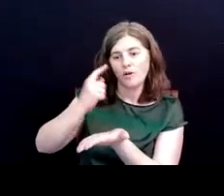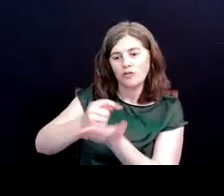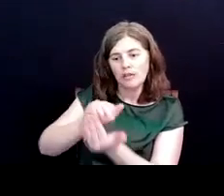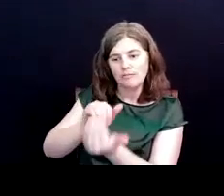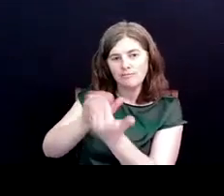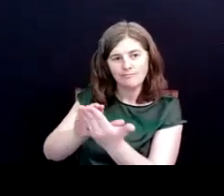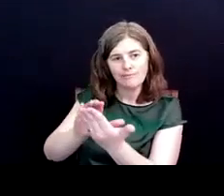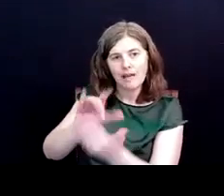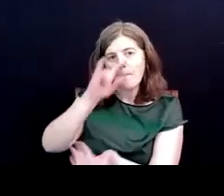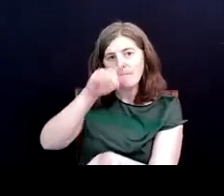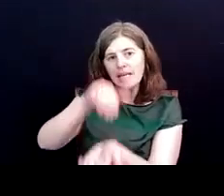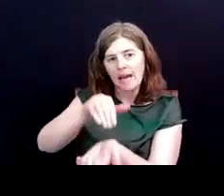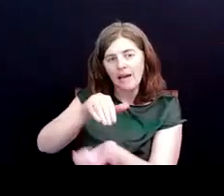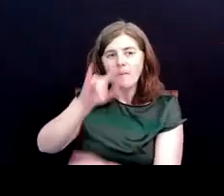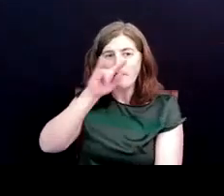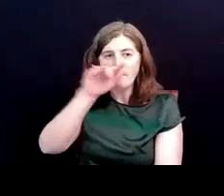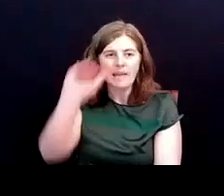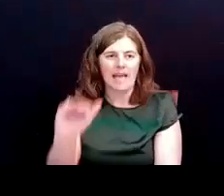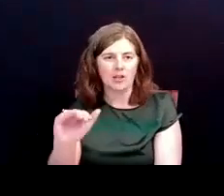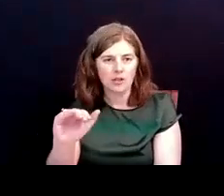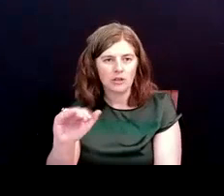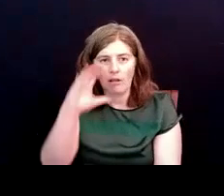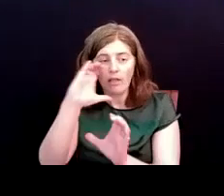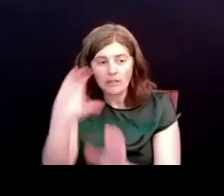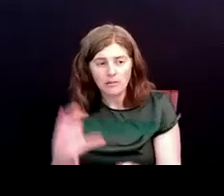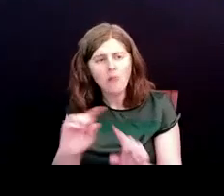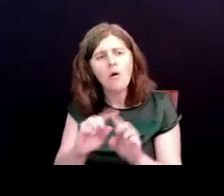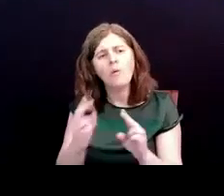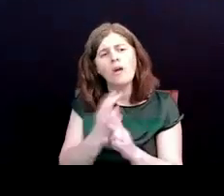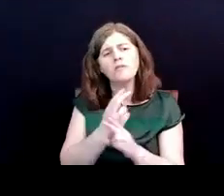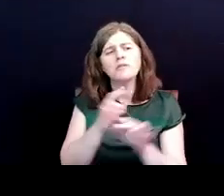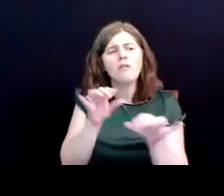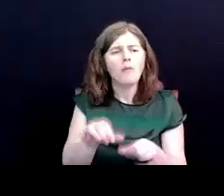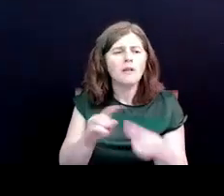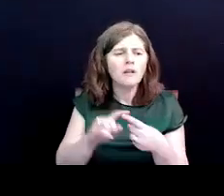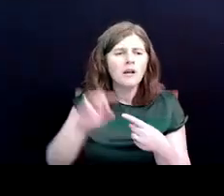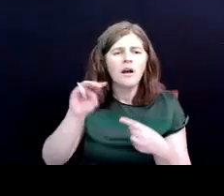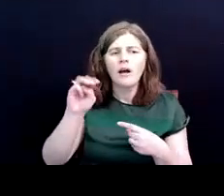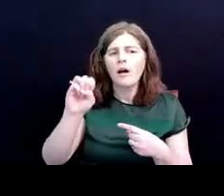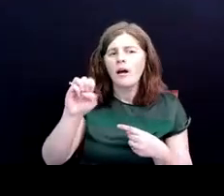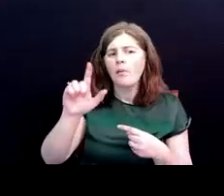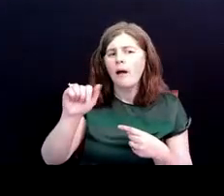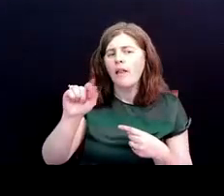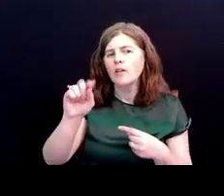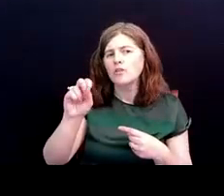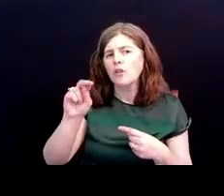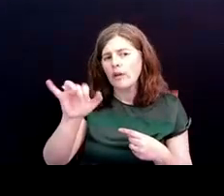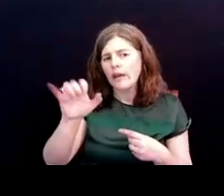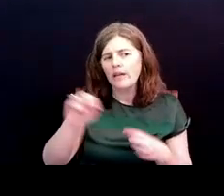insomnia. But we do have commonly used medications like melatonin and clonidine. There are others, but those are the two most commonly used